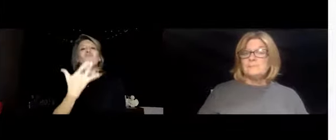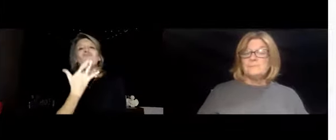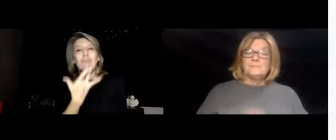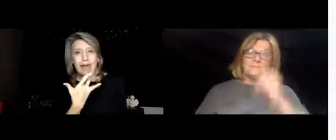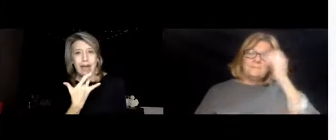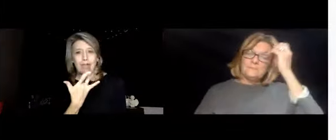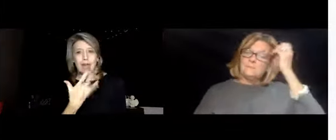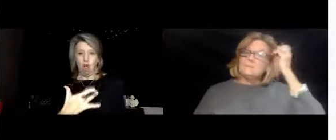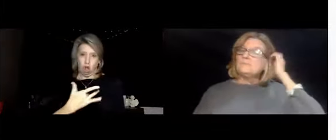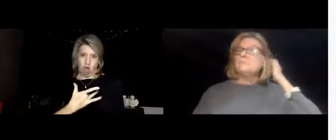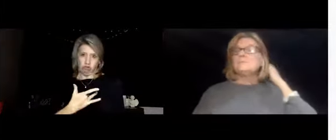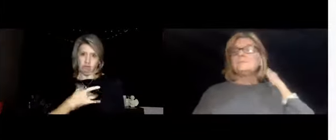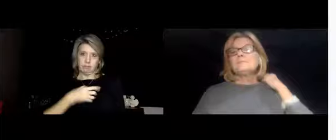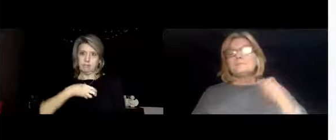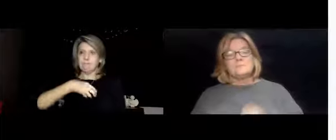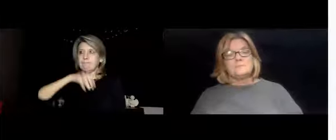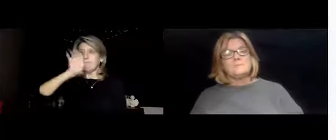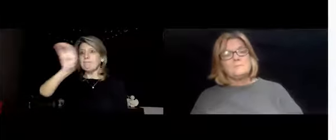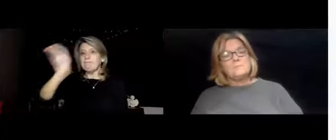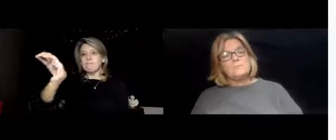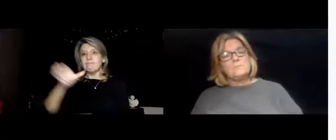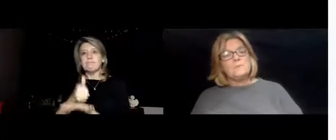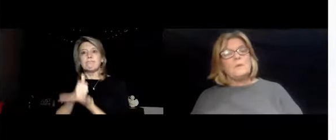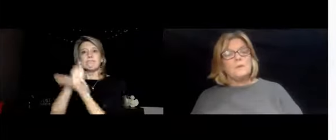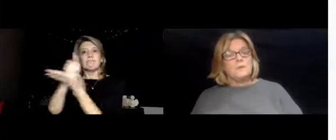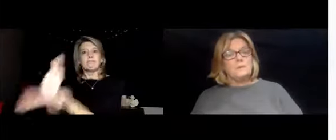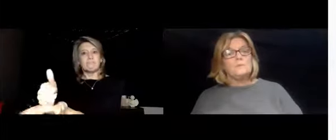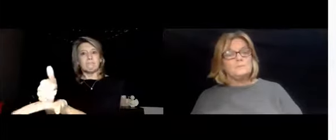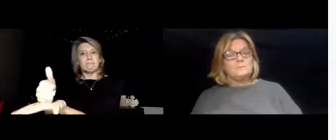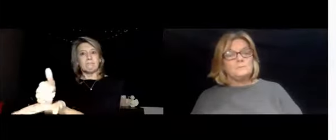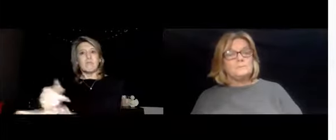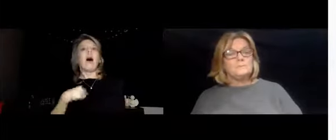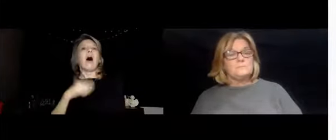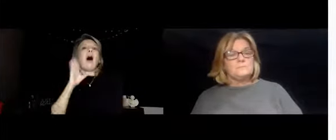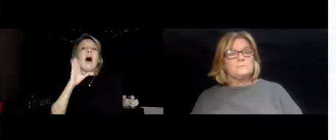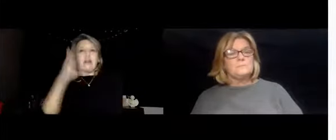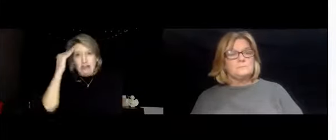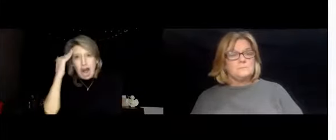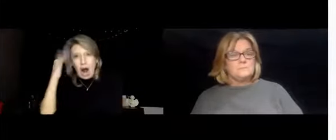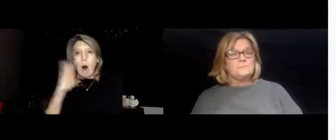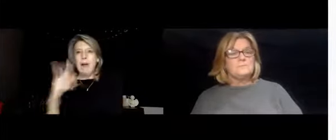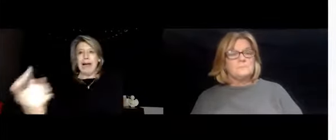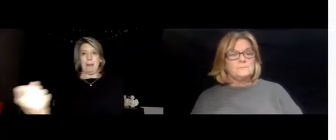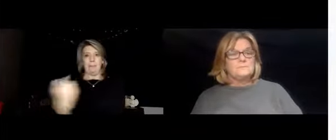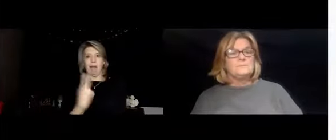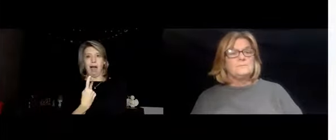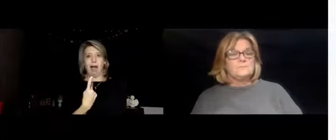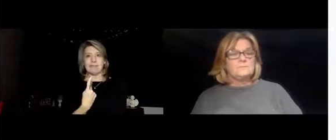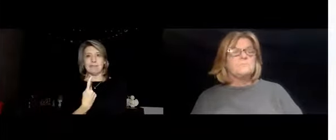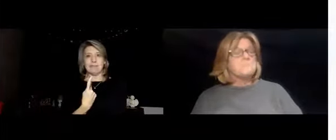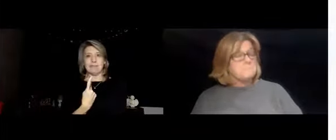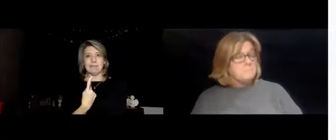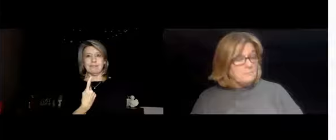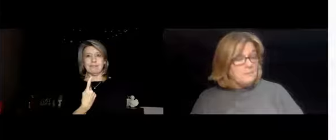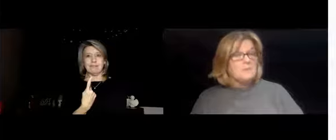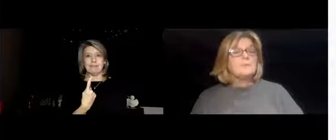evil. And I would just rather do it from the heart to help out the best way I can, because I know